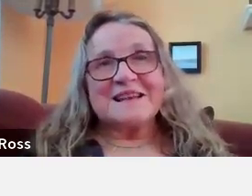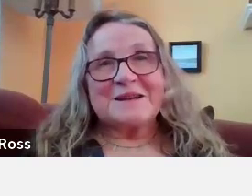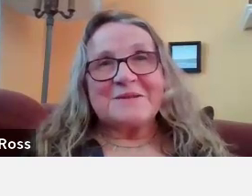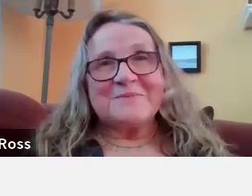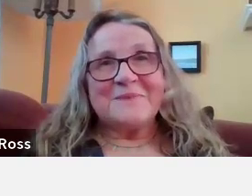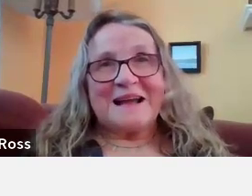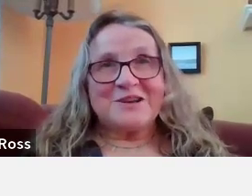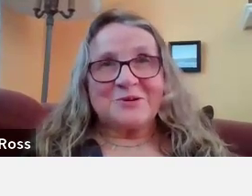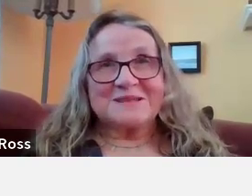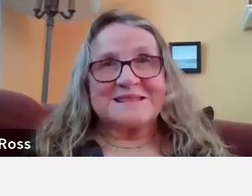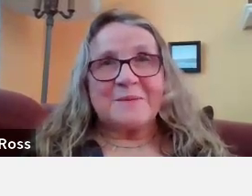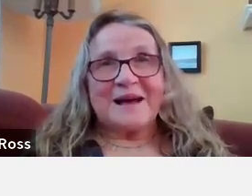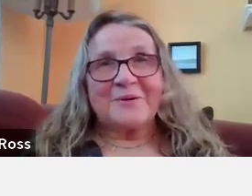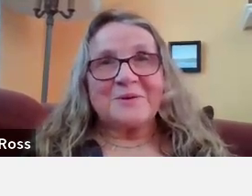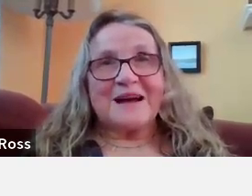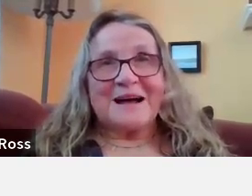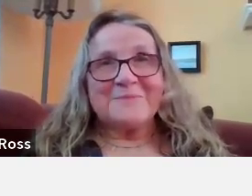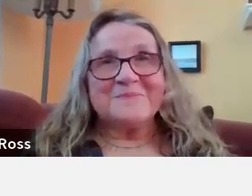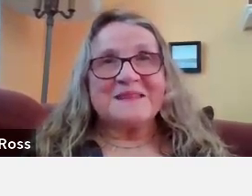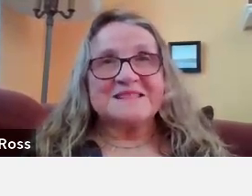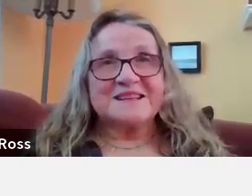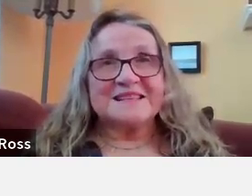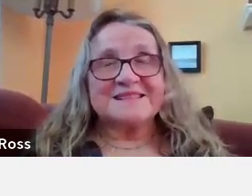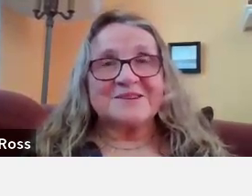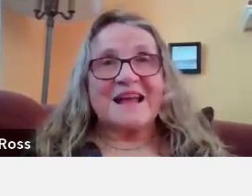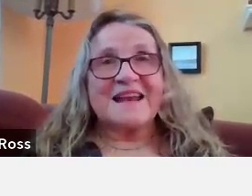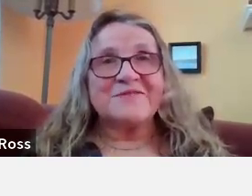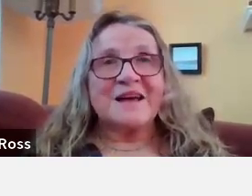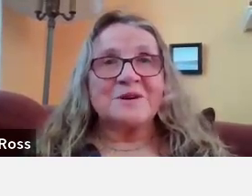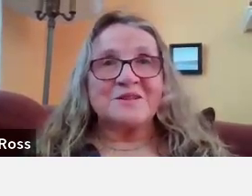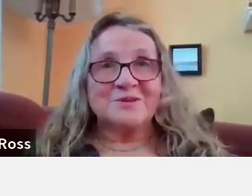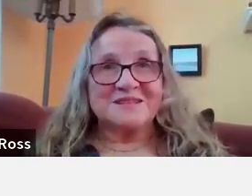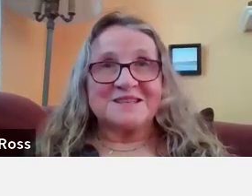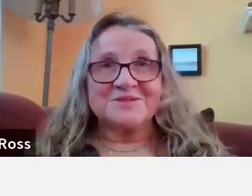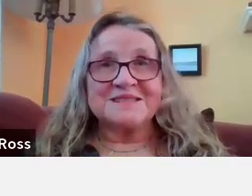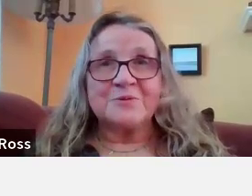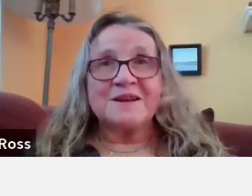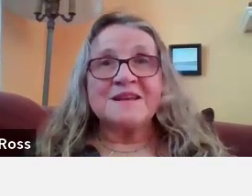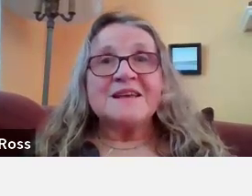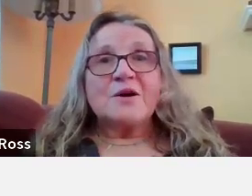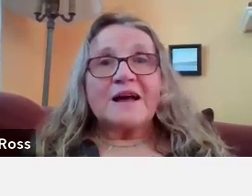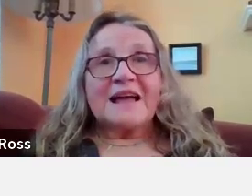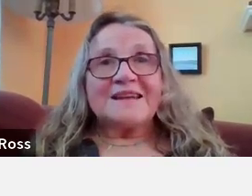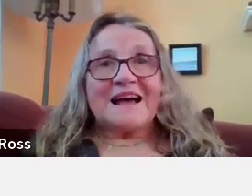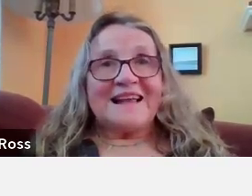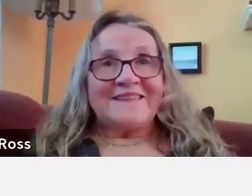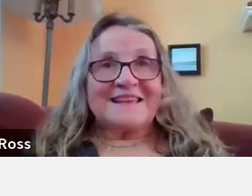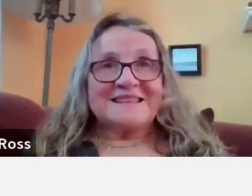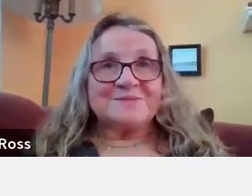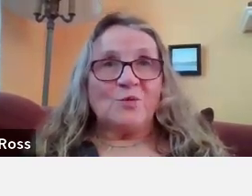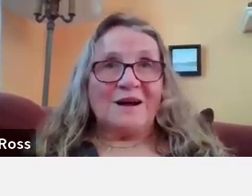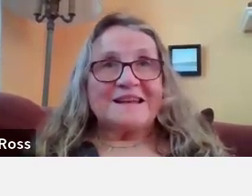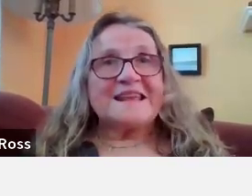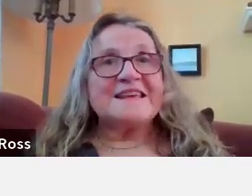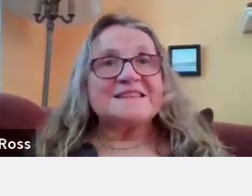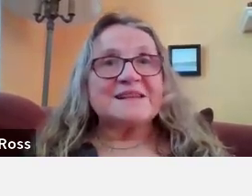things in my notes about things to consider. And I thought one of the most interesting one, and I'll highlight